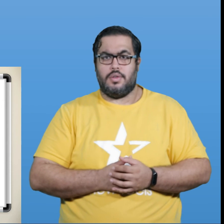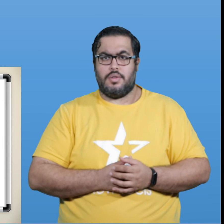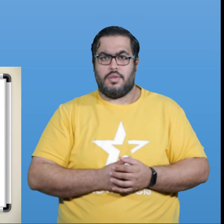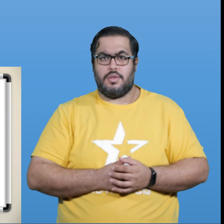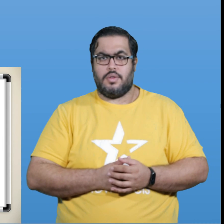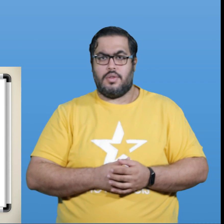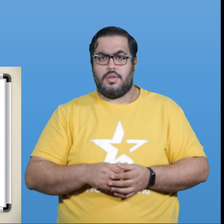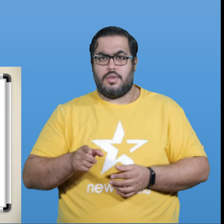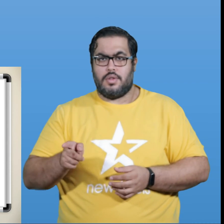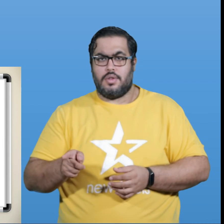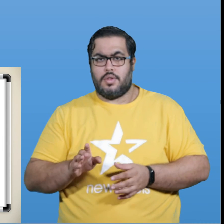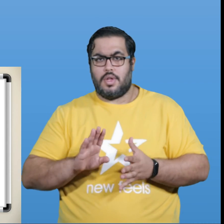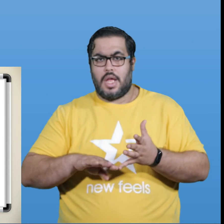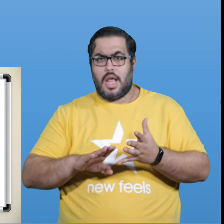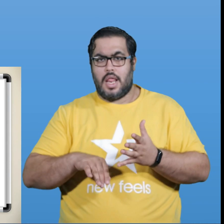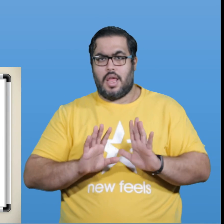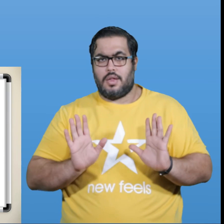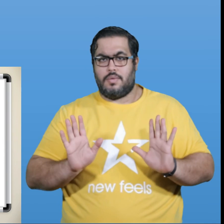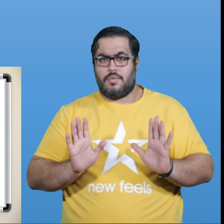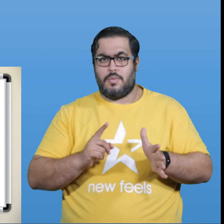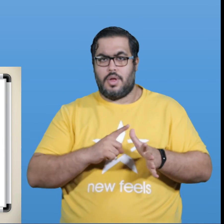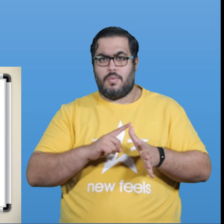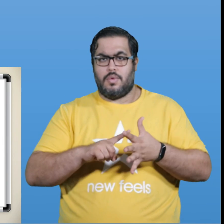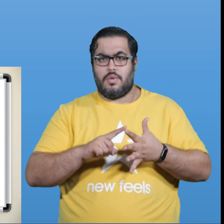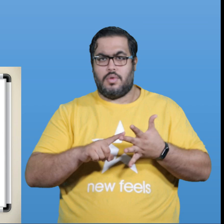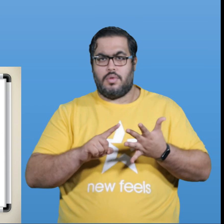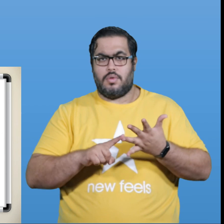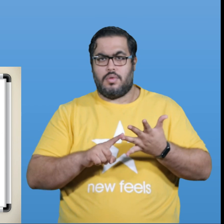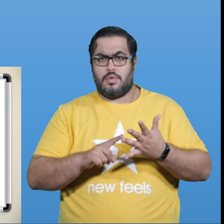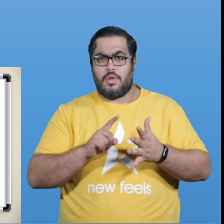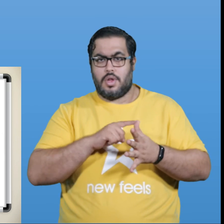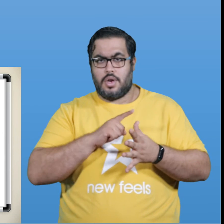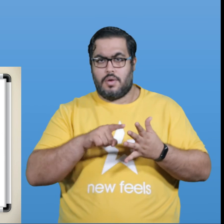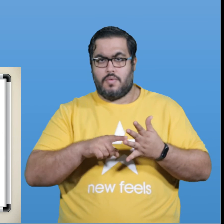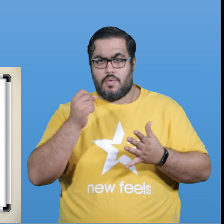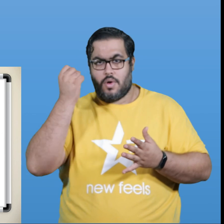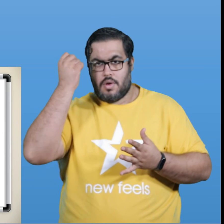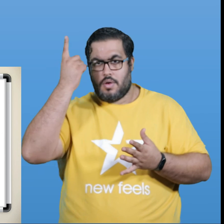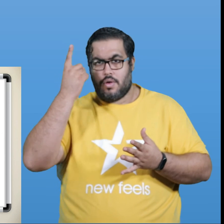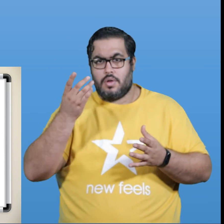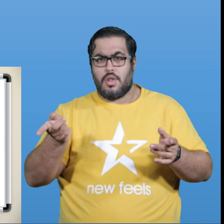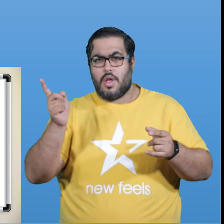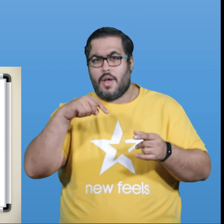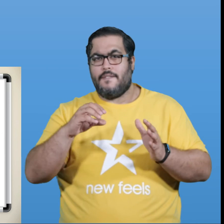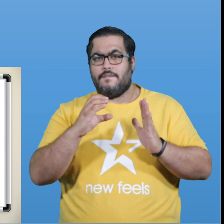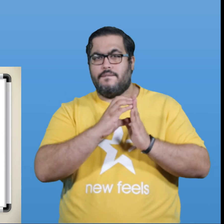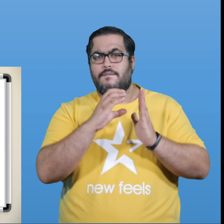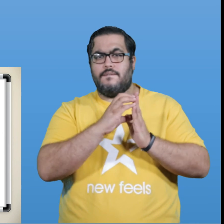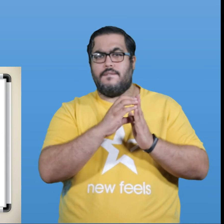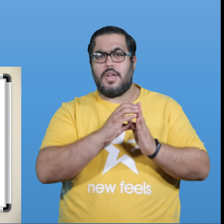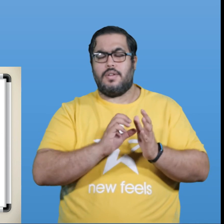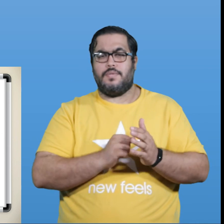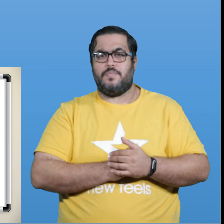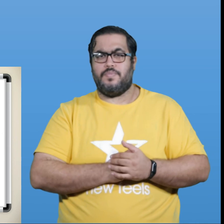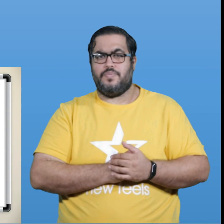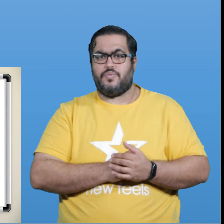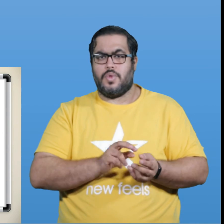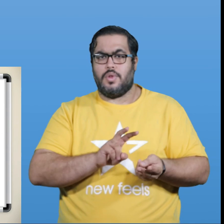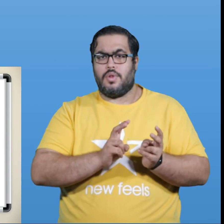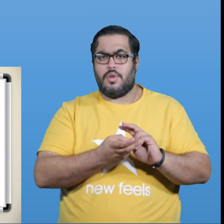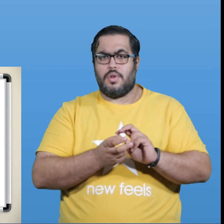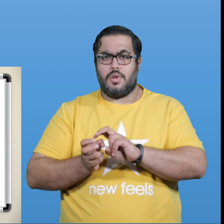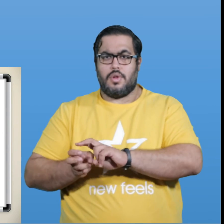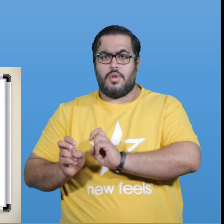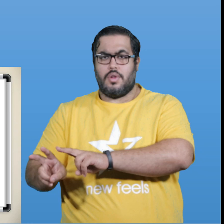That was the final activity. So we want these 4 ideas to be paraphrased and written